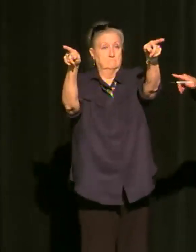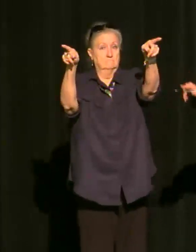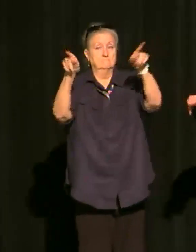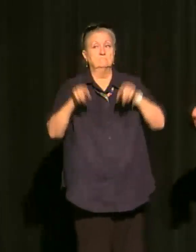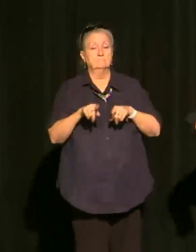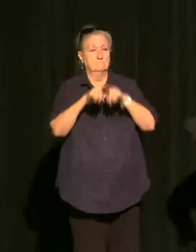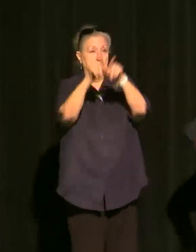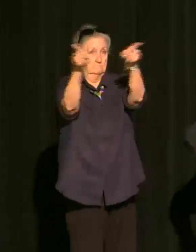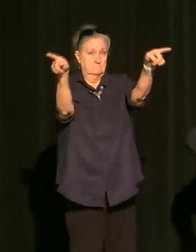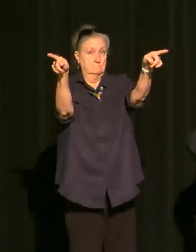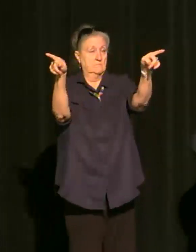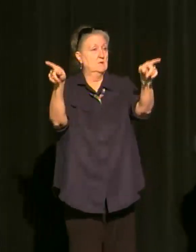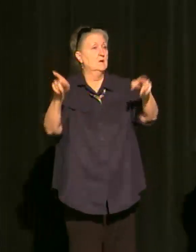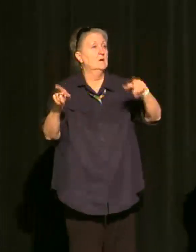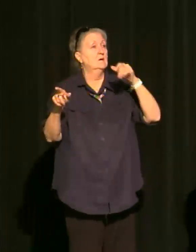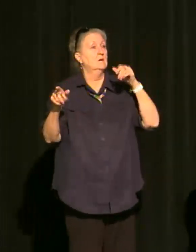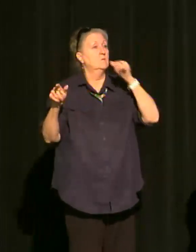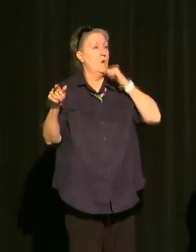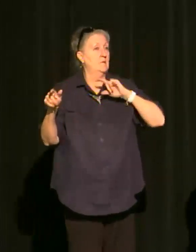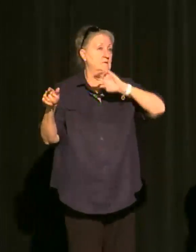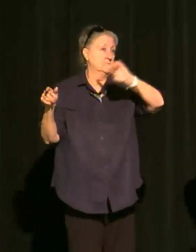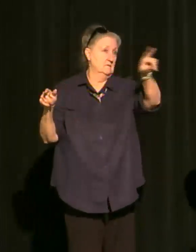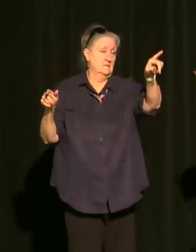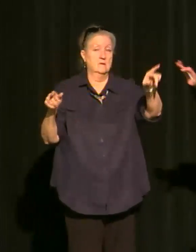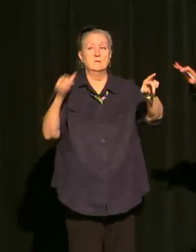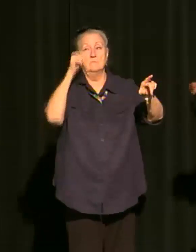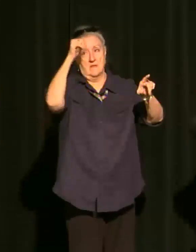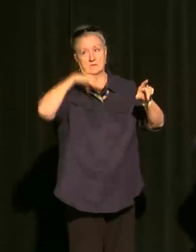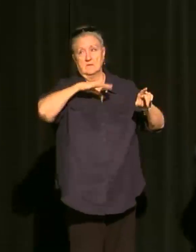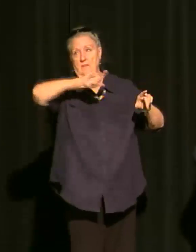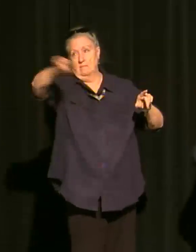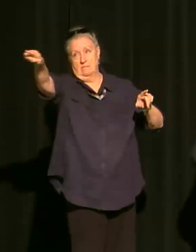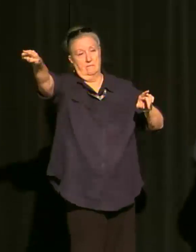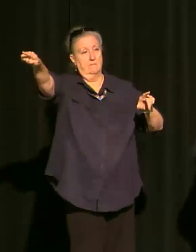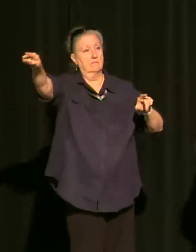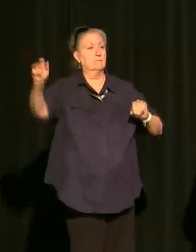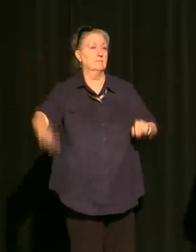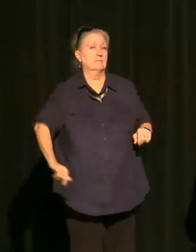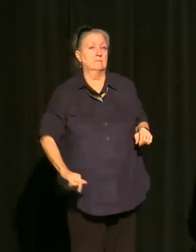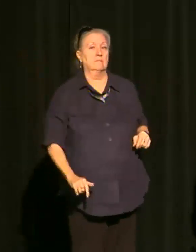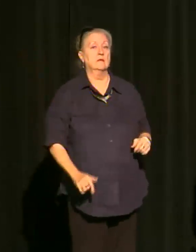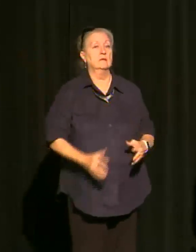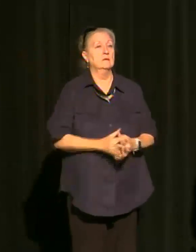the lobby. The women's on my left and the men's are on my right.